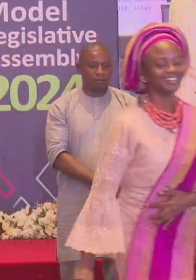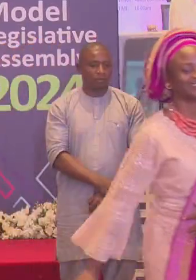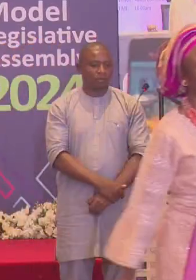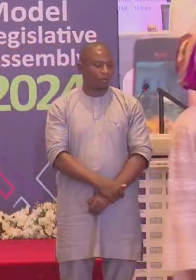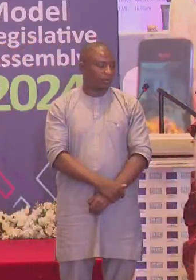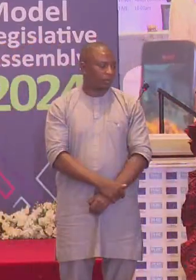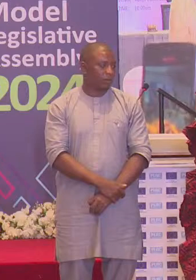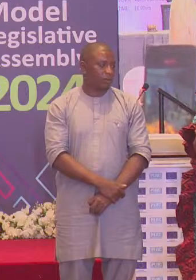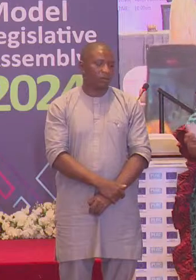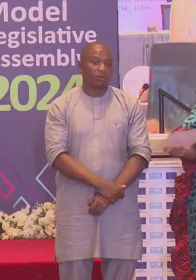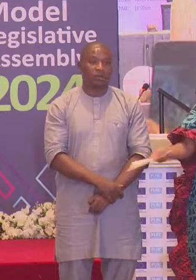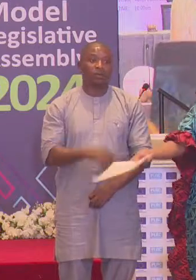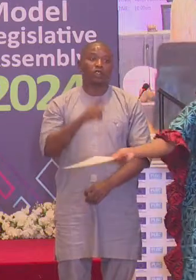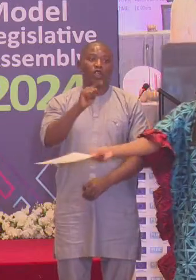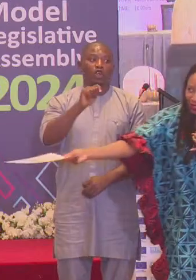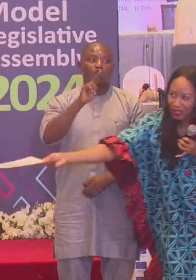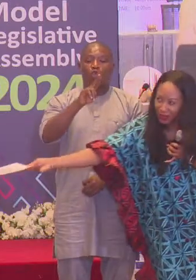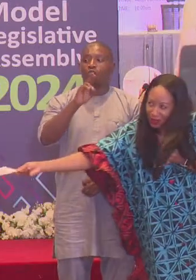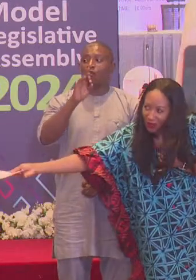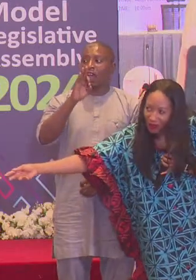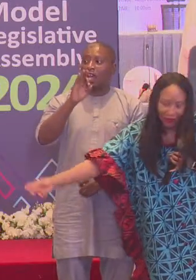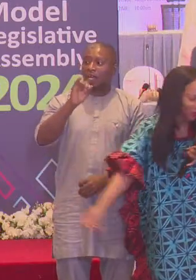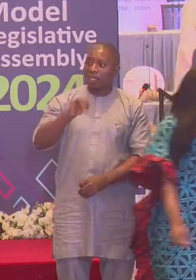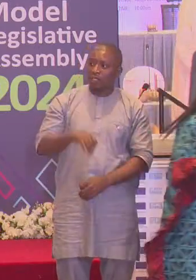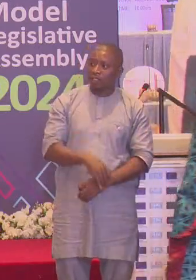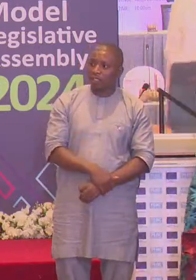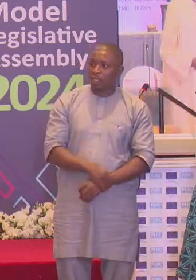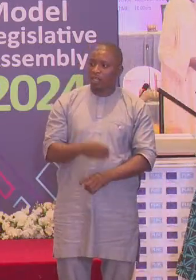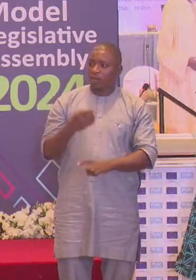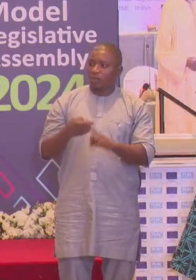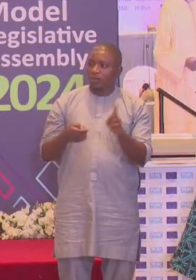To file Adelakun, Oyo State.